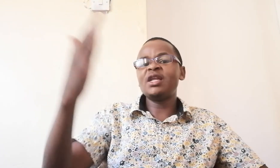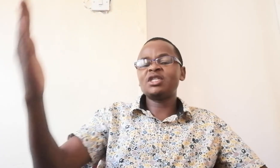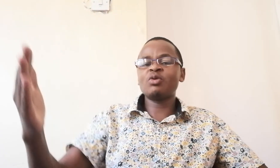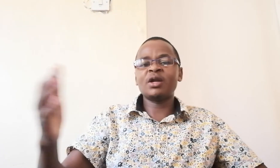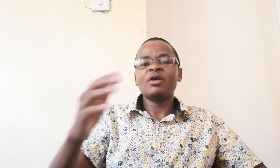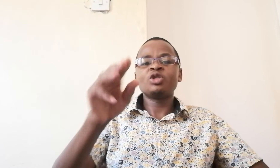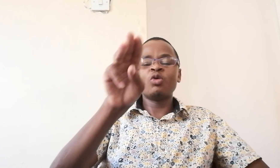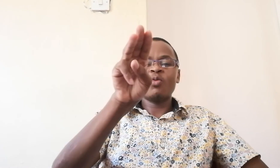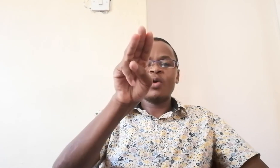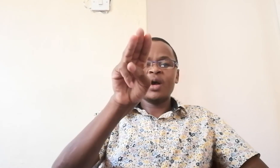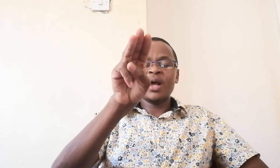next one. So